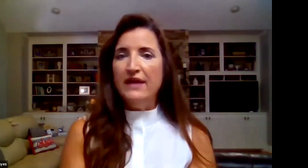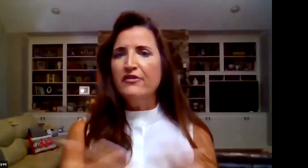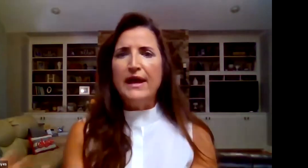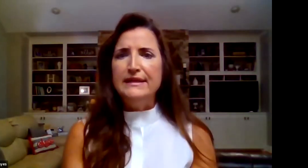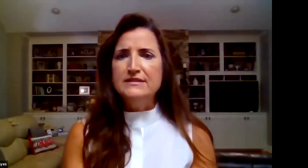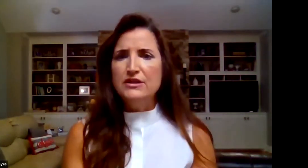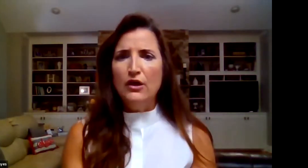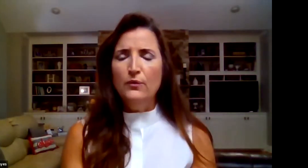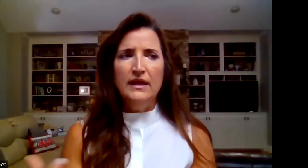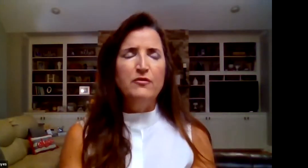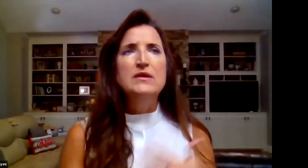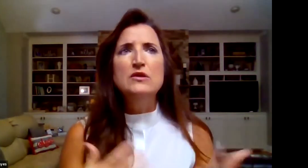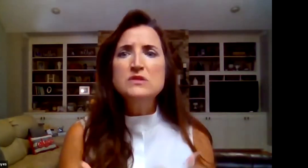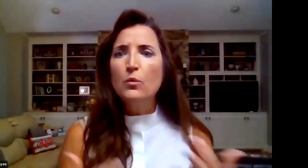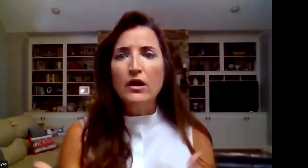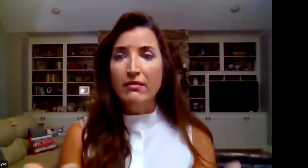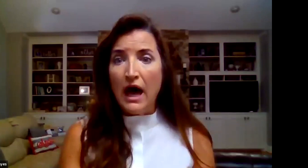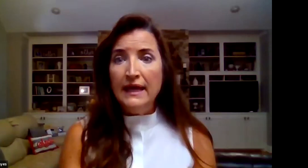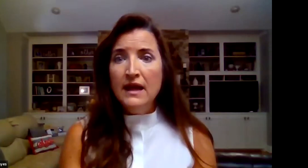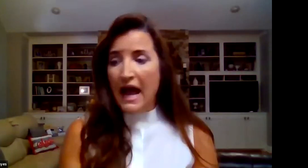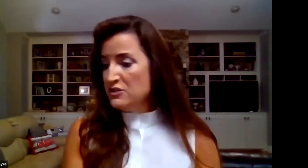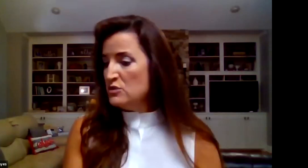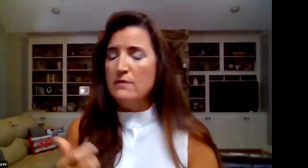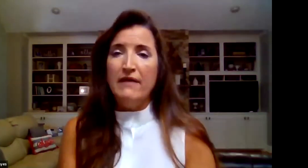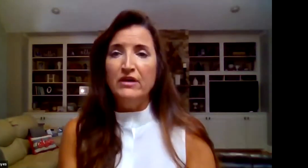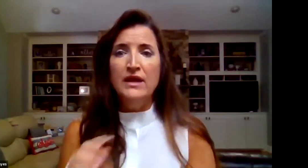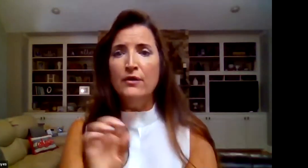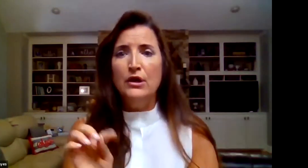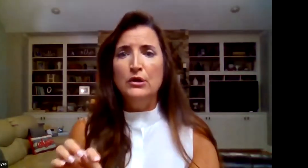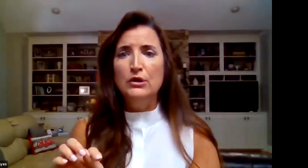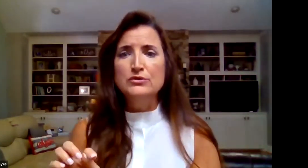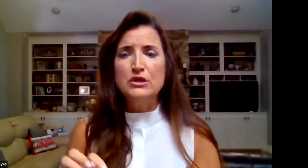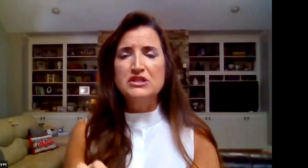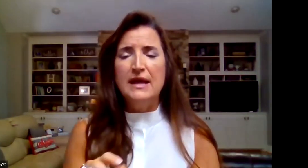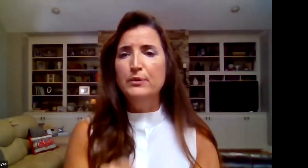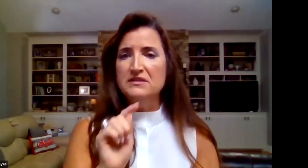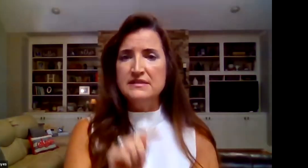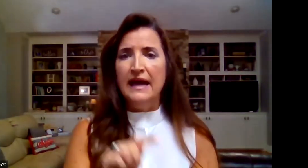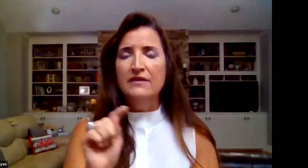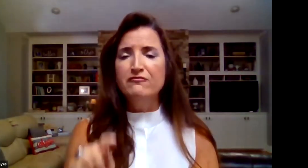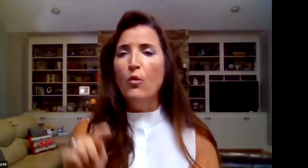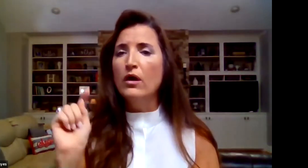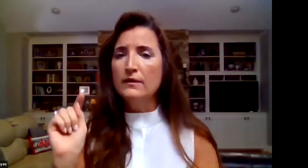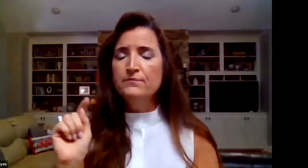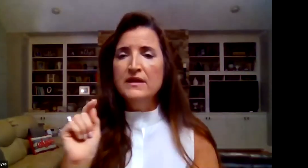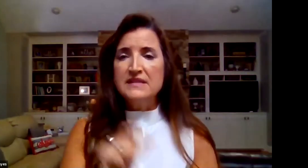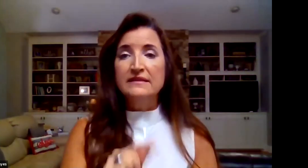And so whenever I needed to know, well, if we used a word a lot, I'd just whip my phone out, go to a Google search, and I'd put